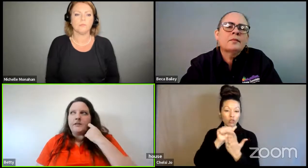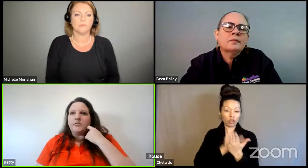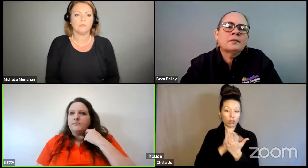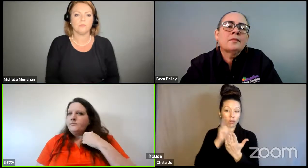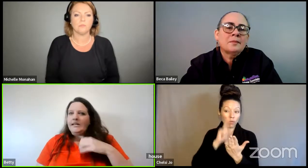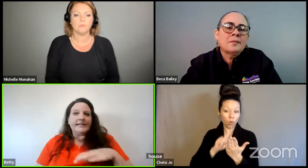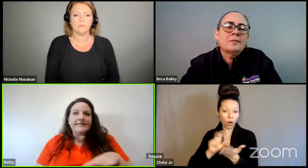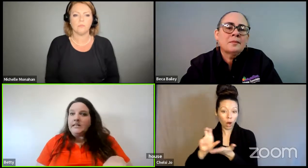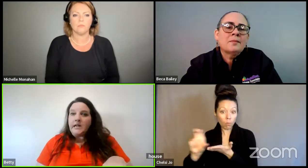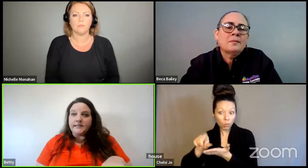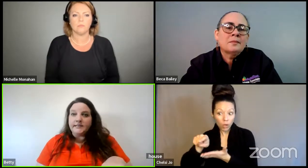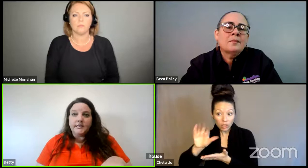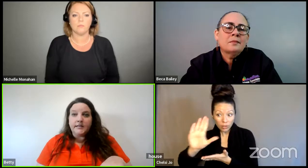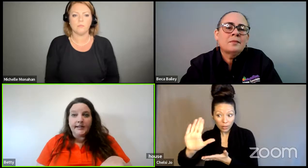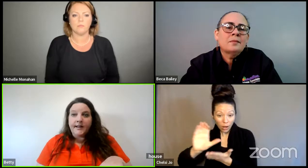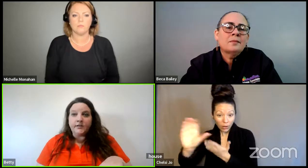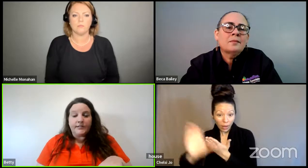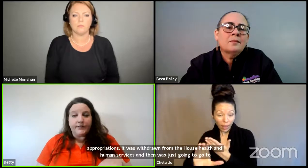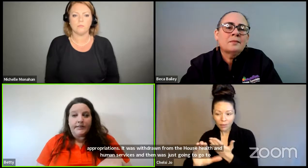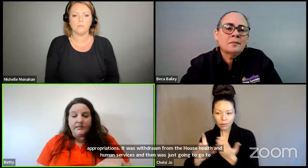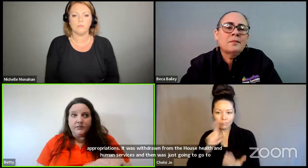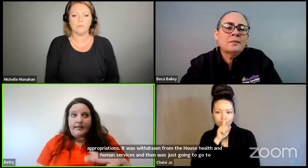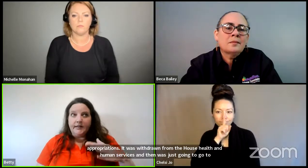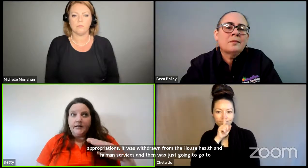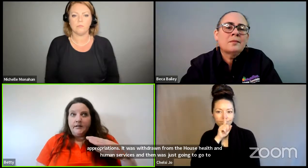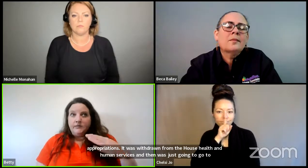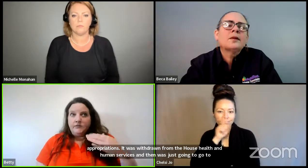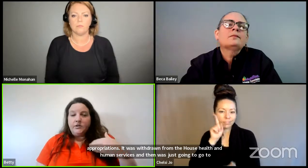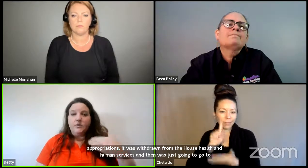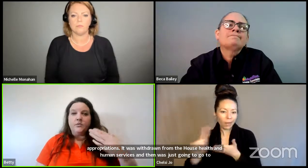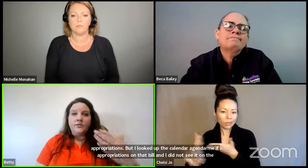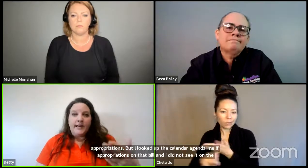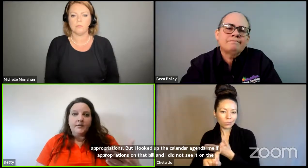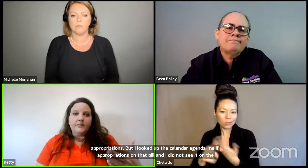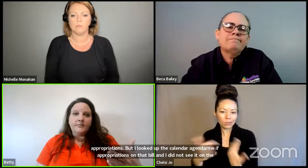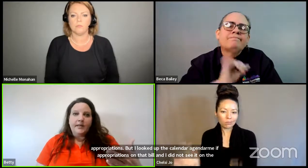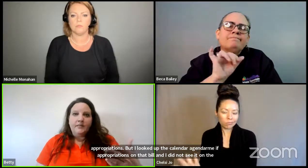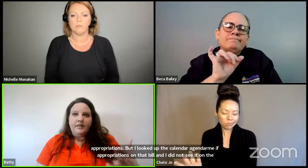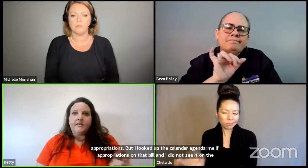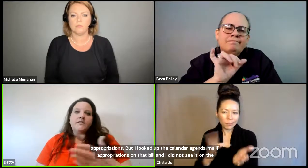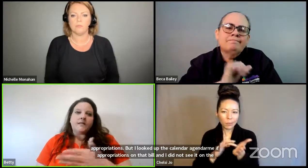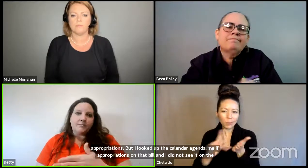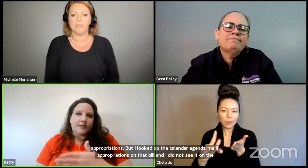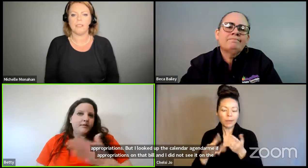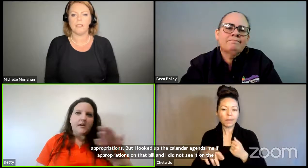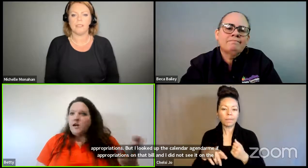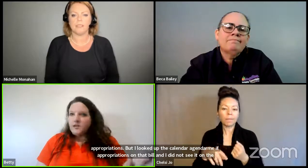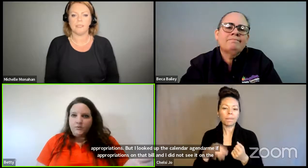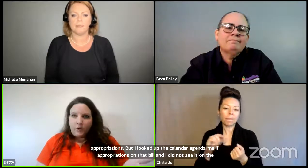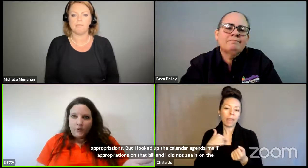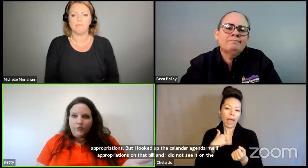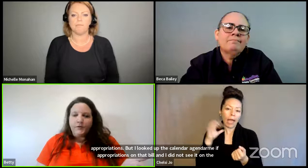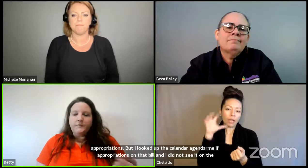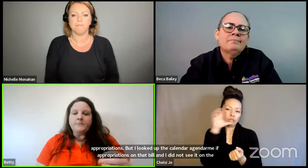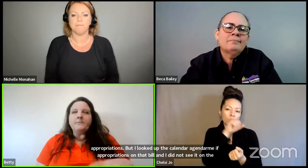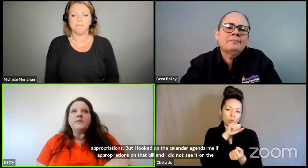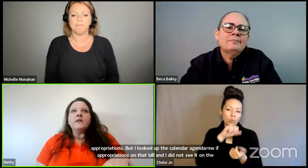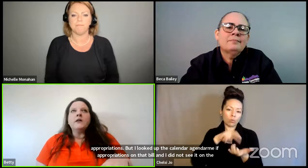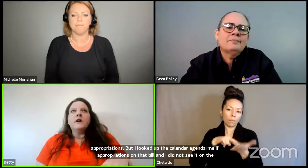on that bill, and I did not see it on the calendar for next week. So that would make me think that that bill is not going